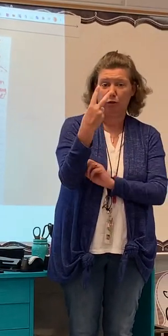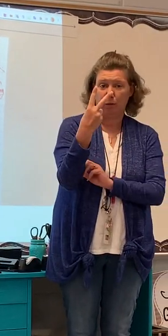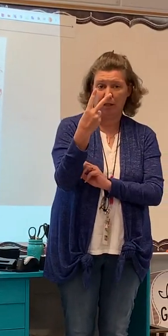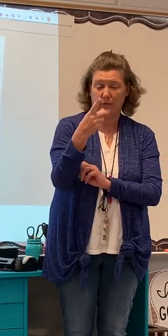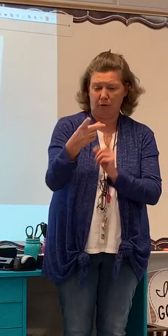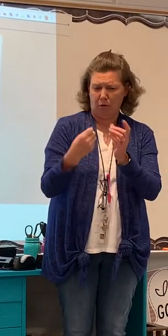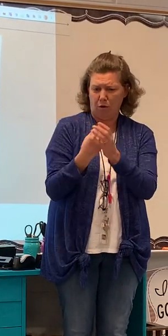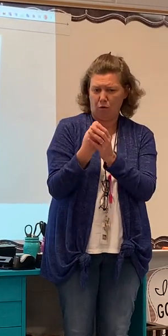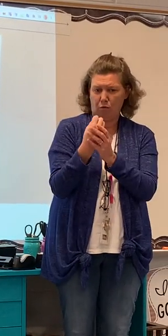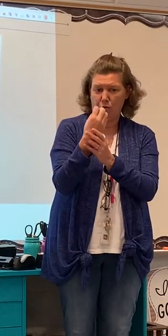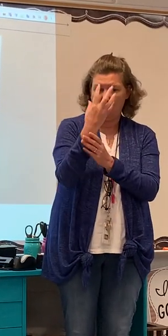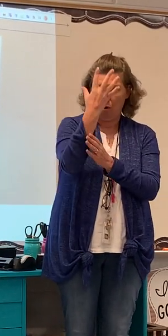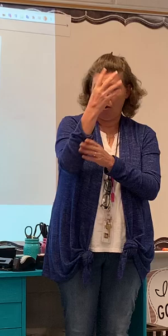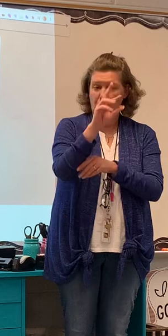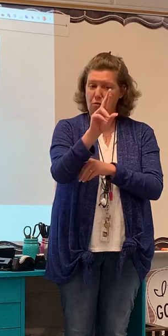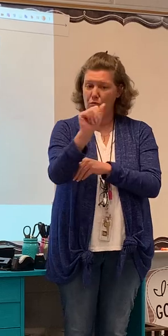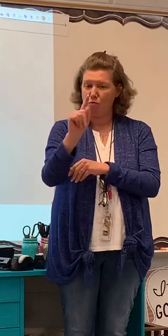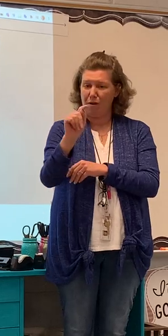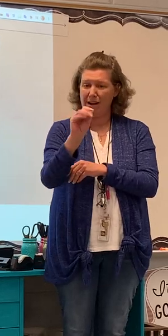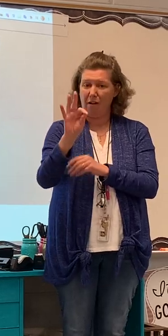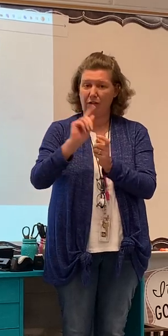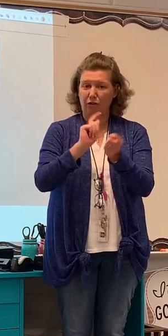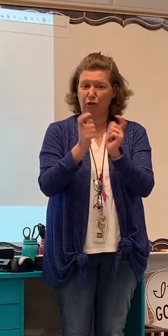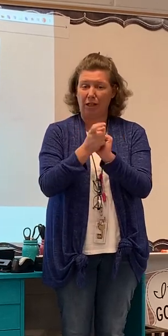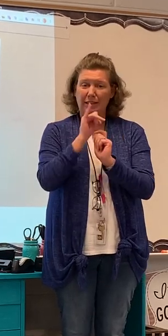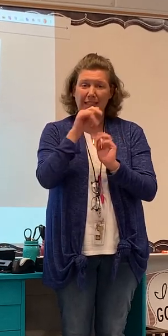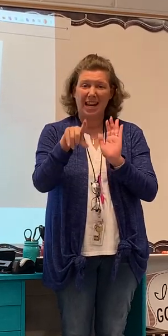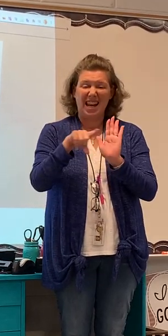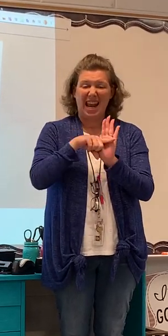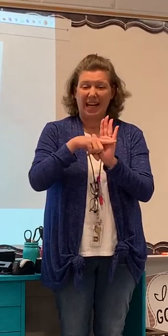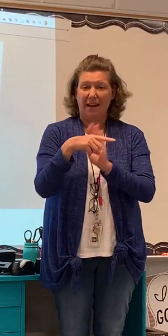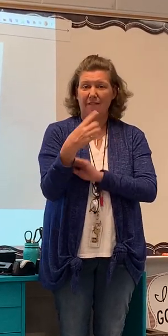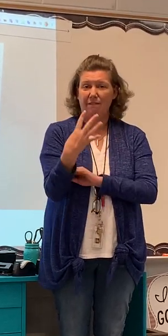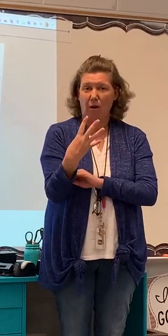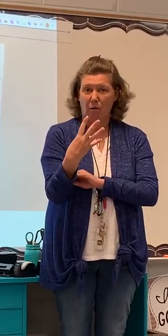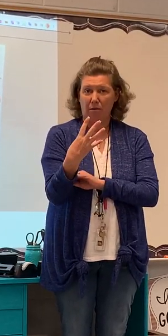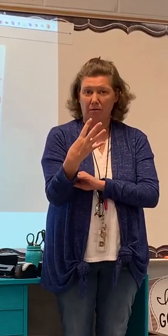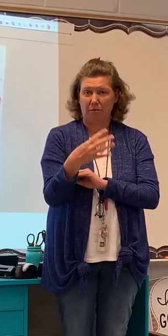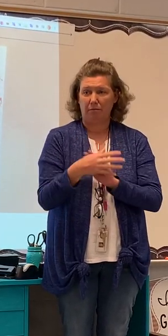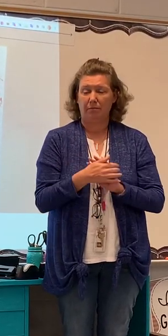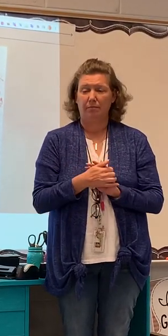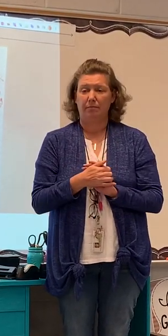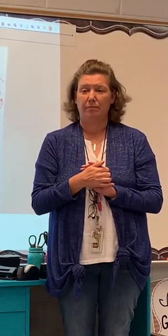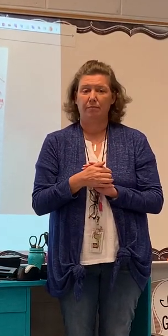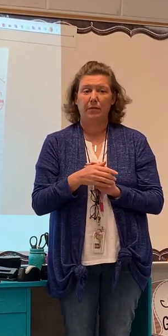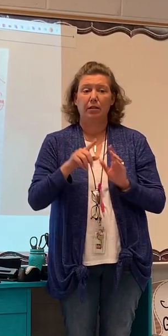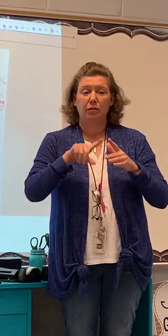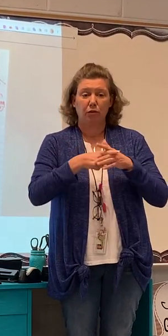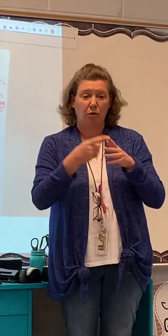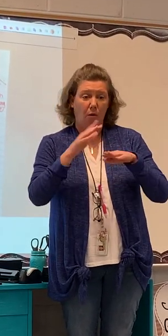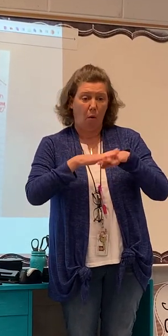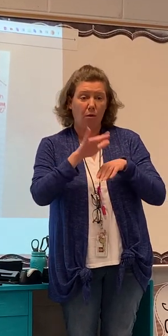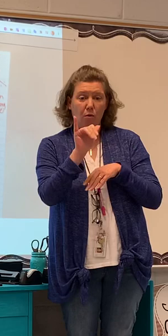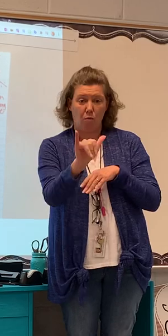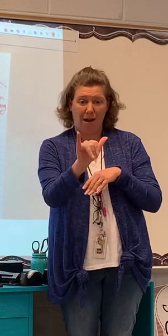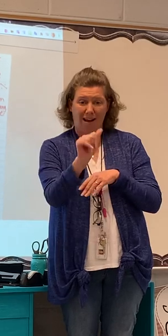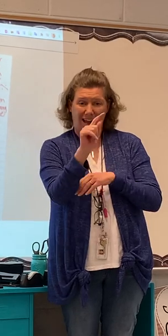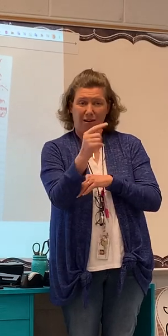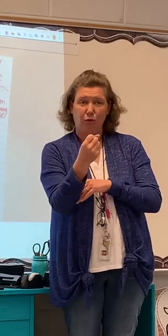your rate of change, is negative 4. This would be a negative slope, and it would start on the y-axis at 12, then it